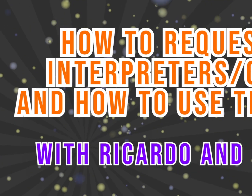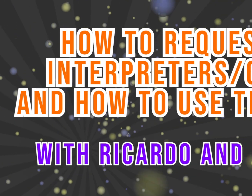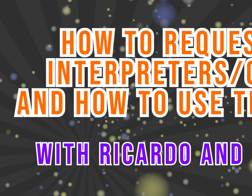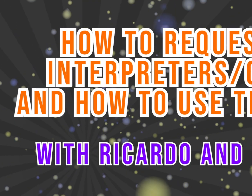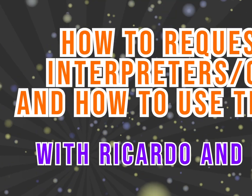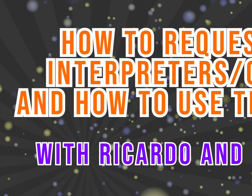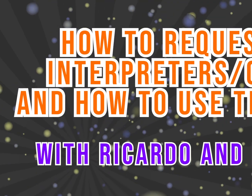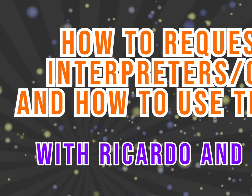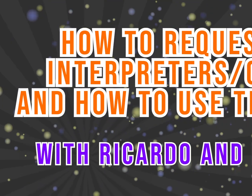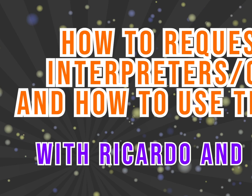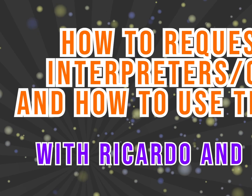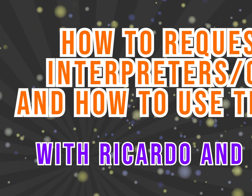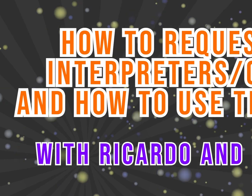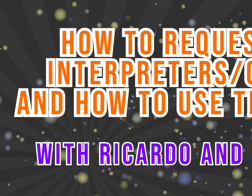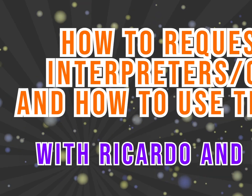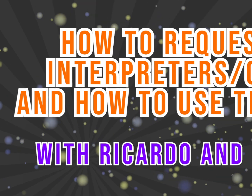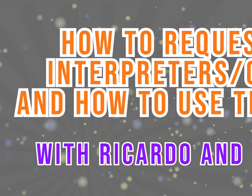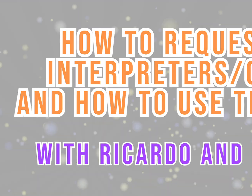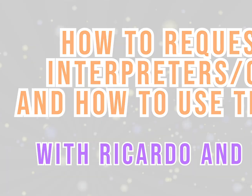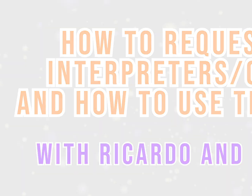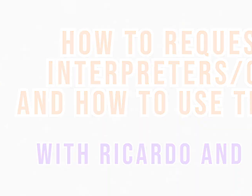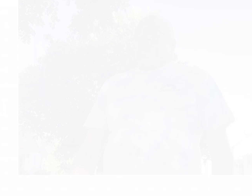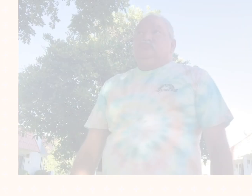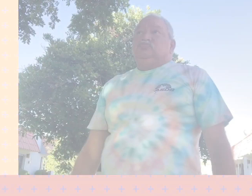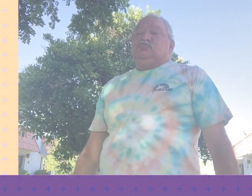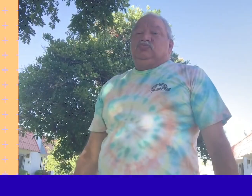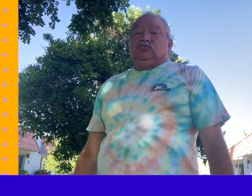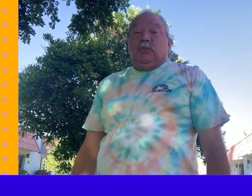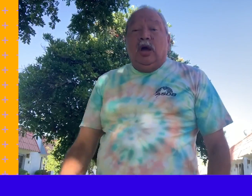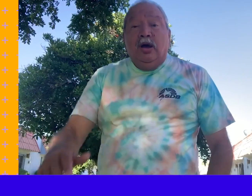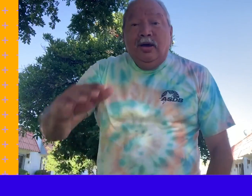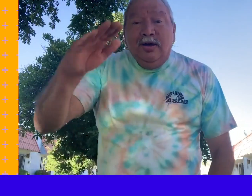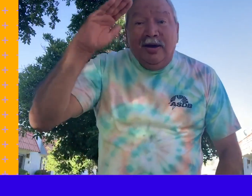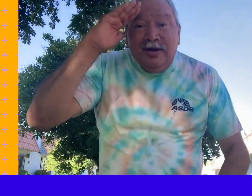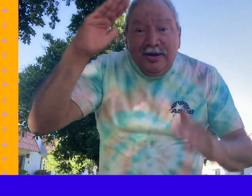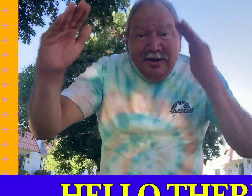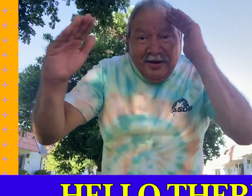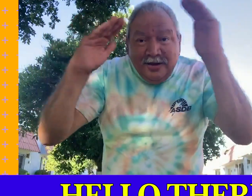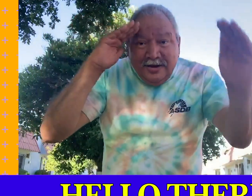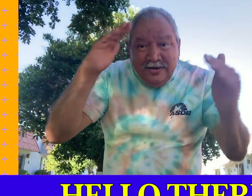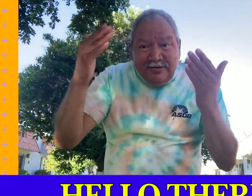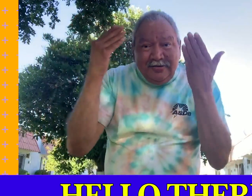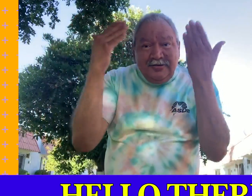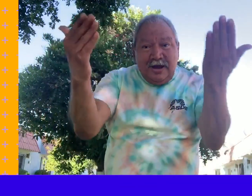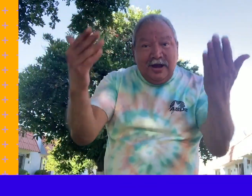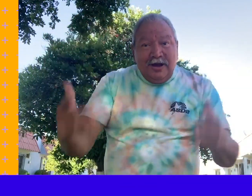and Masa. It fades into a video of Ricardo signing an ASL. Hello there.